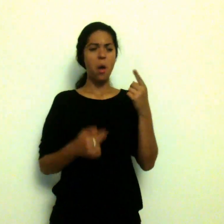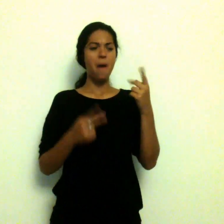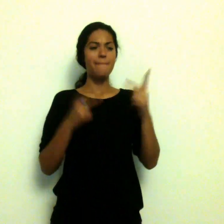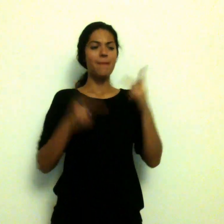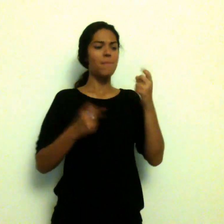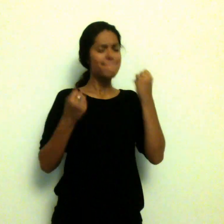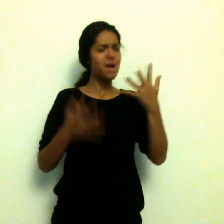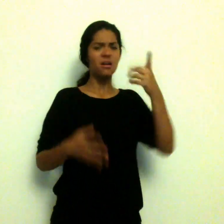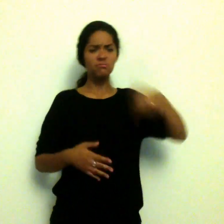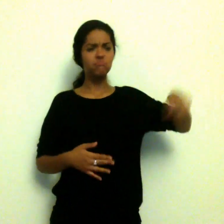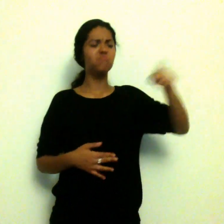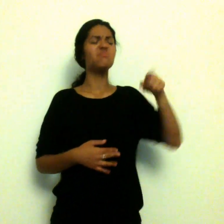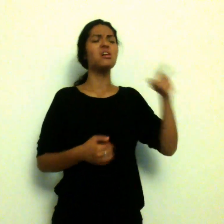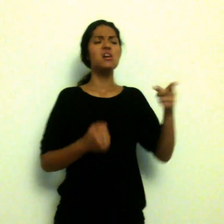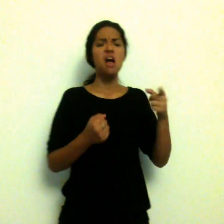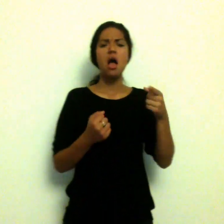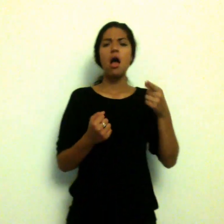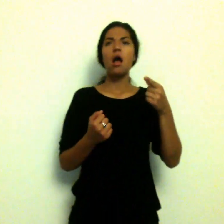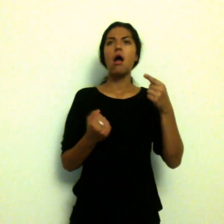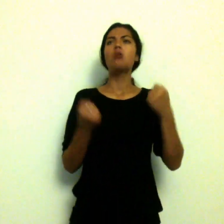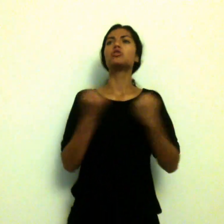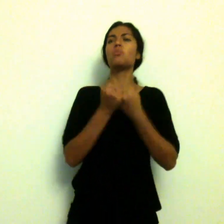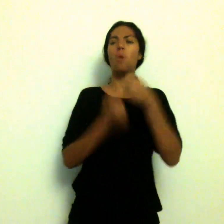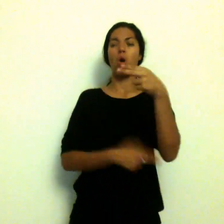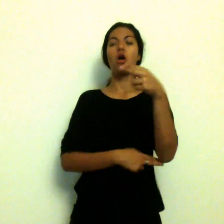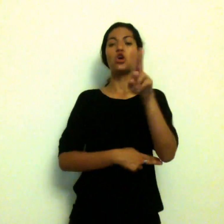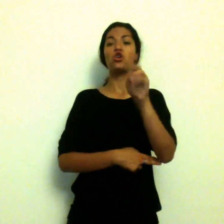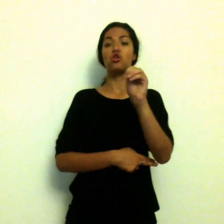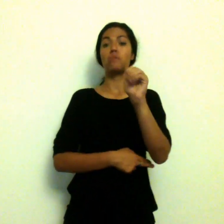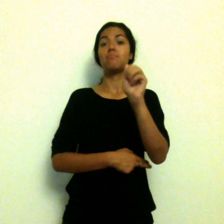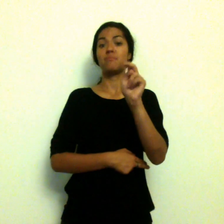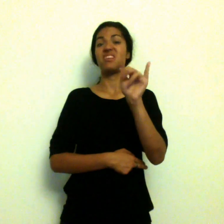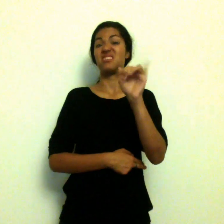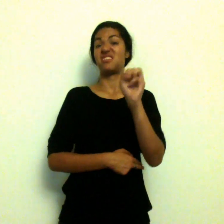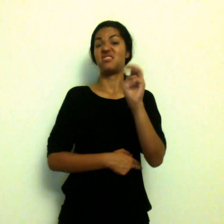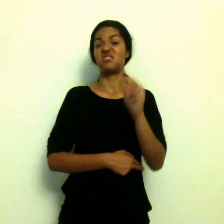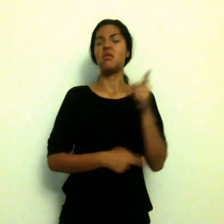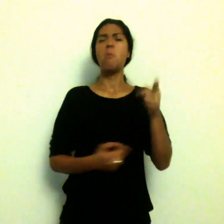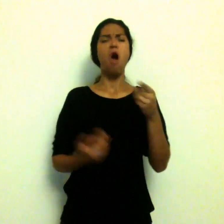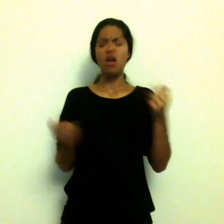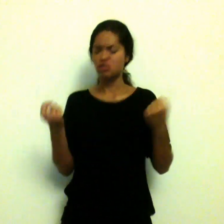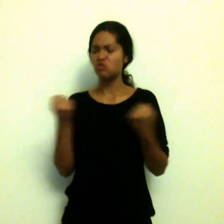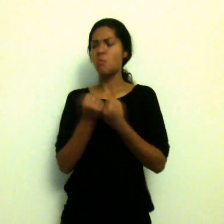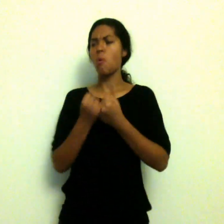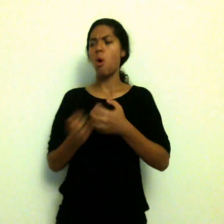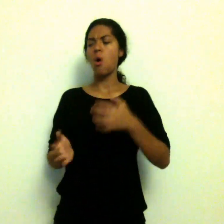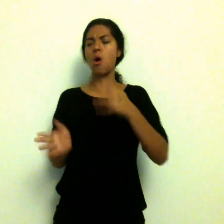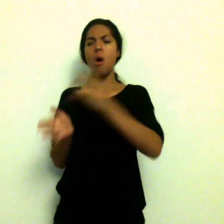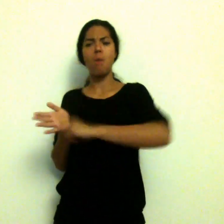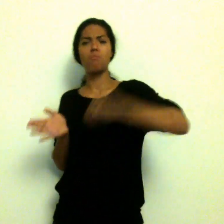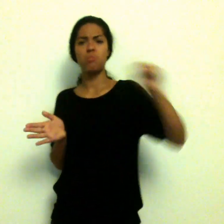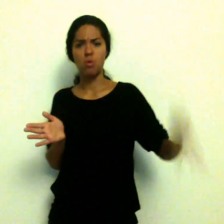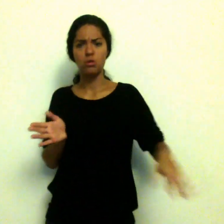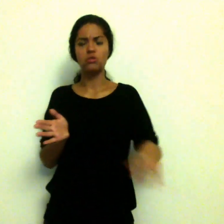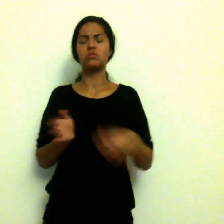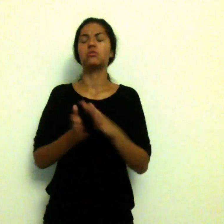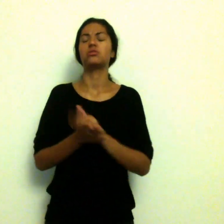are literally aborting millions of babies, if we will ever know in this world